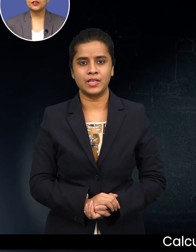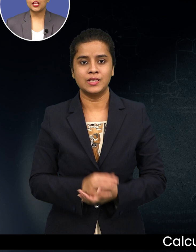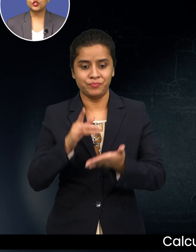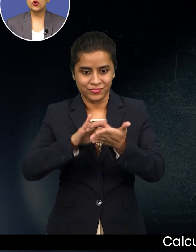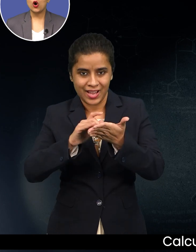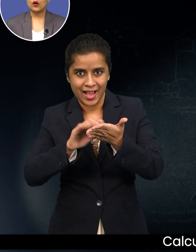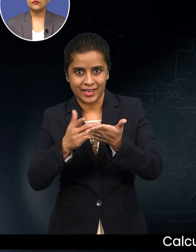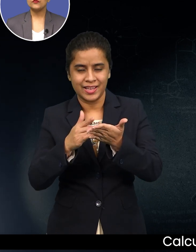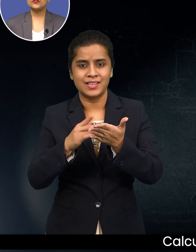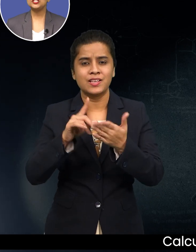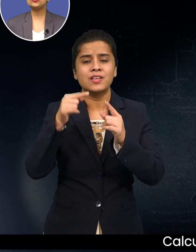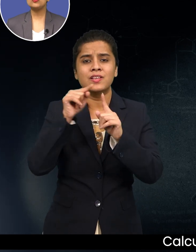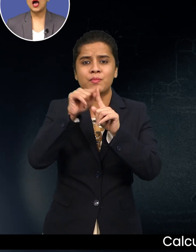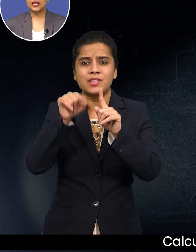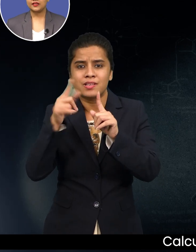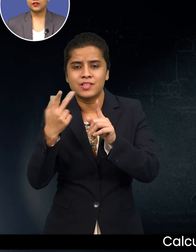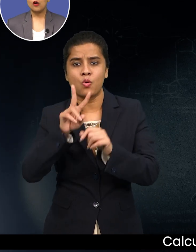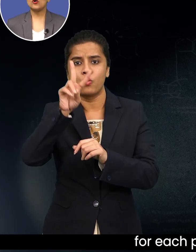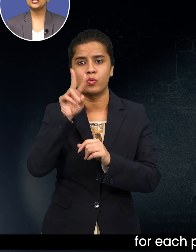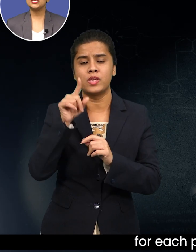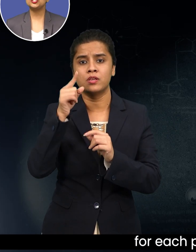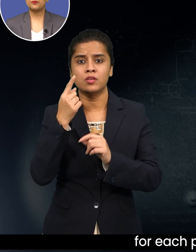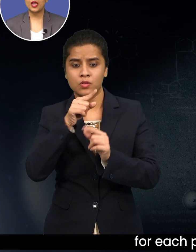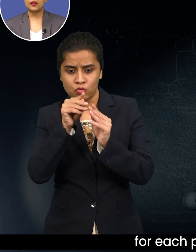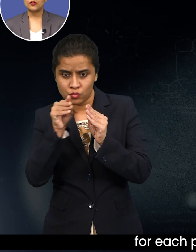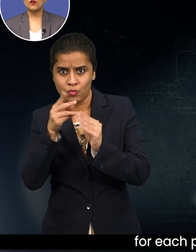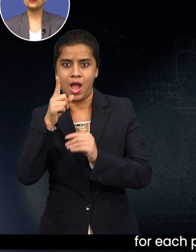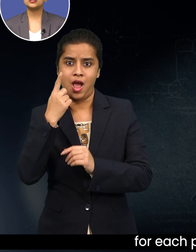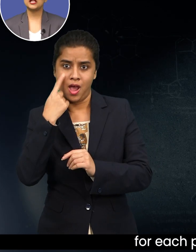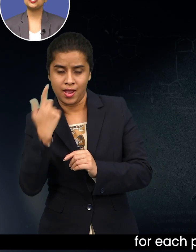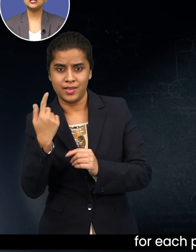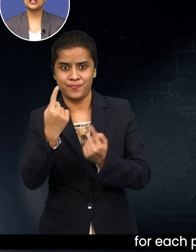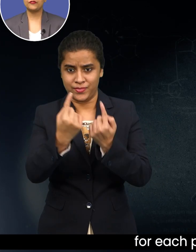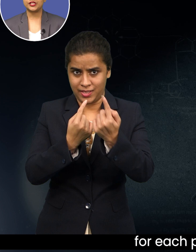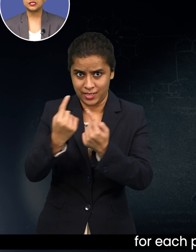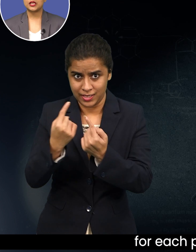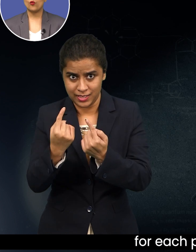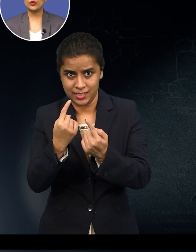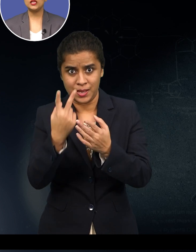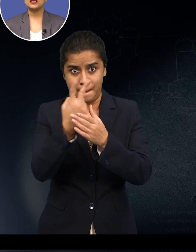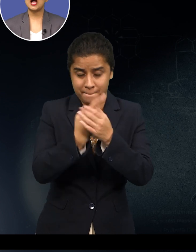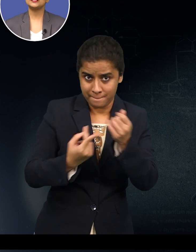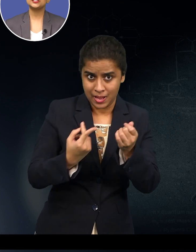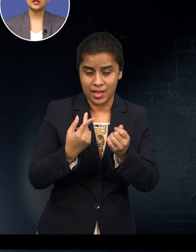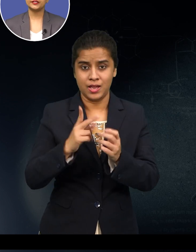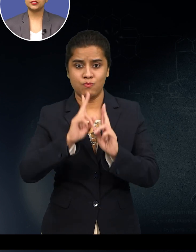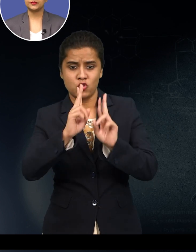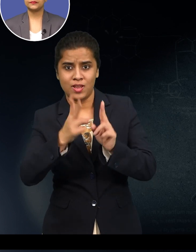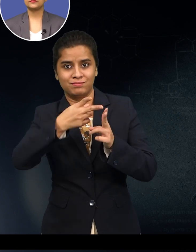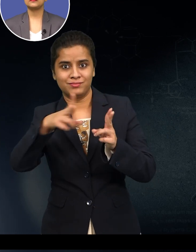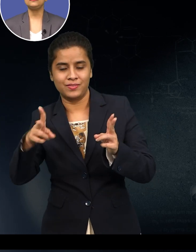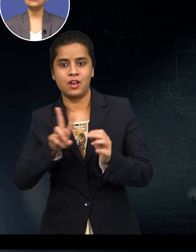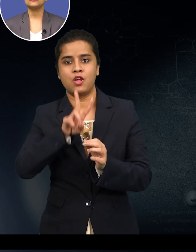Calculate the ratio of V to I for each pair of potential difference V and